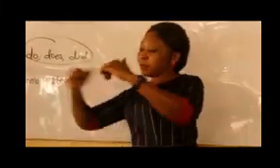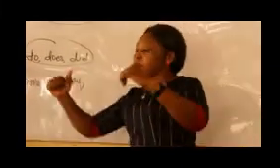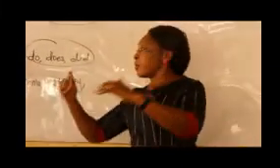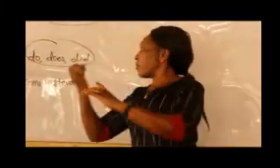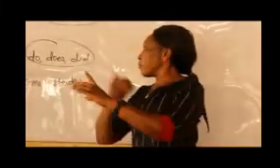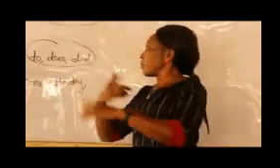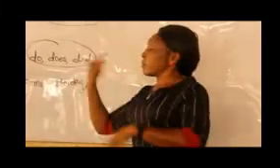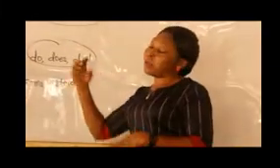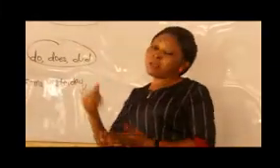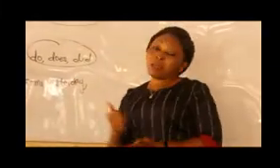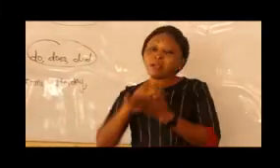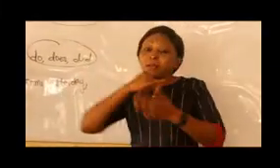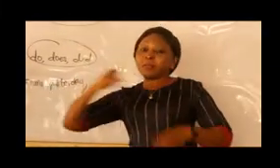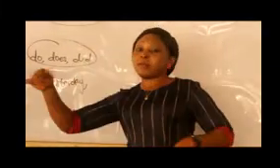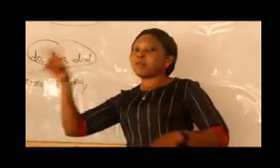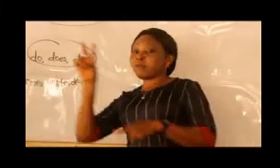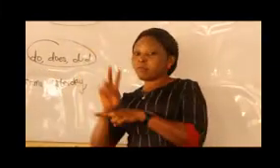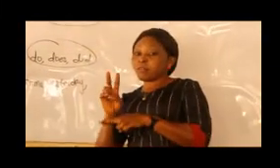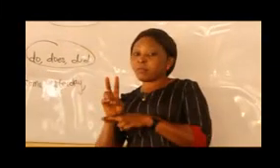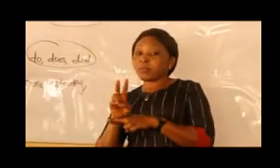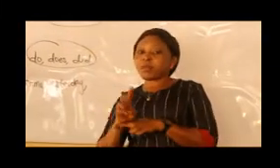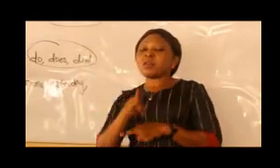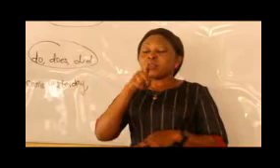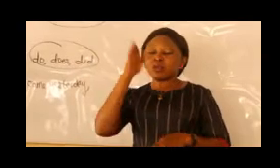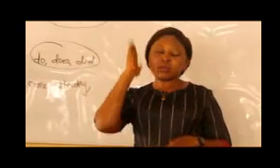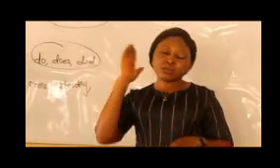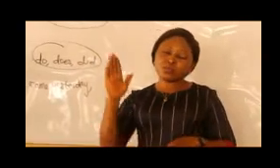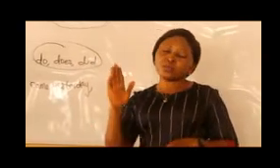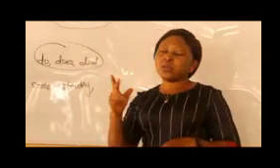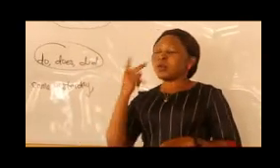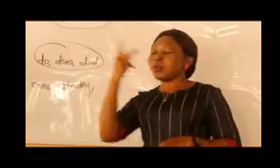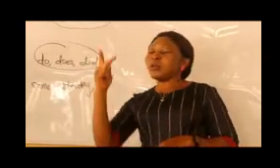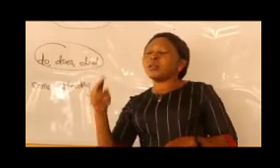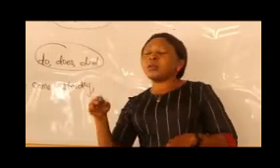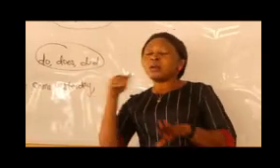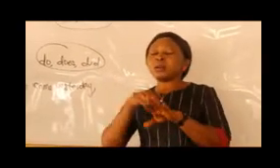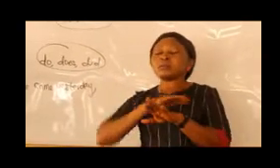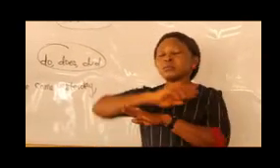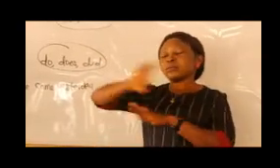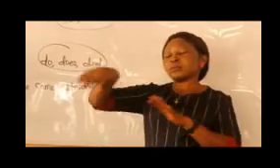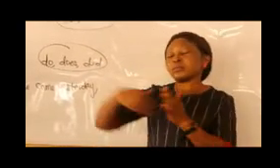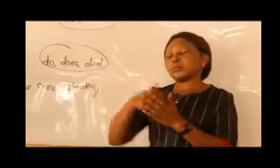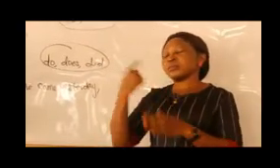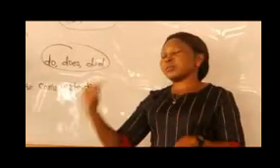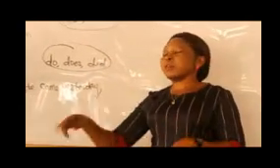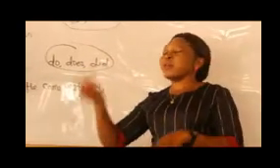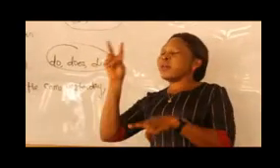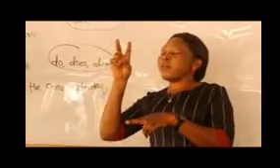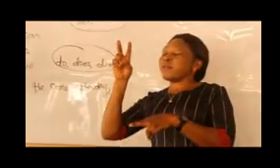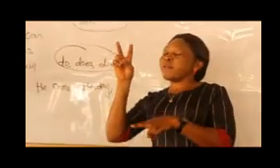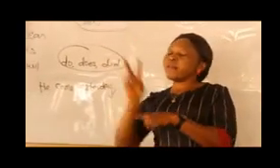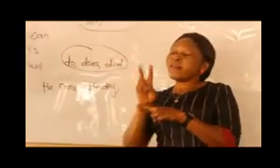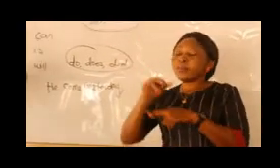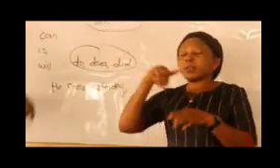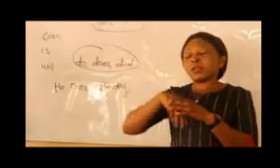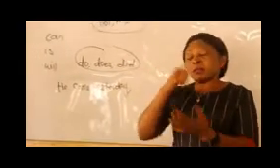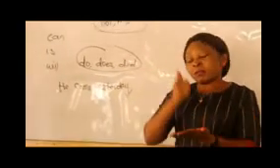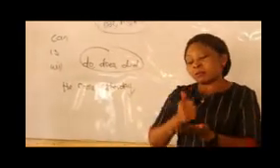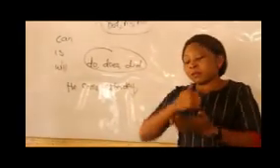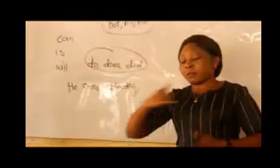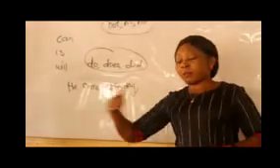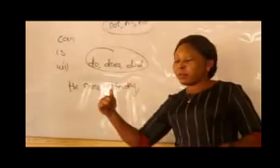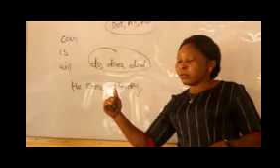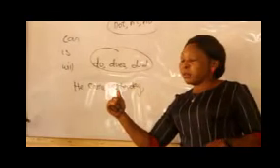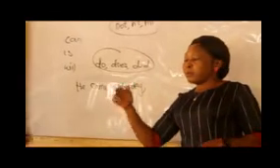auxiliaries, you should look up all the verbs in the auxiliaries so you know what you mean, both the primary and the